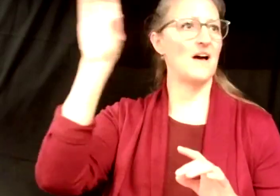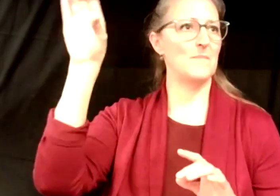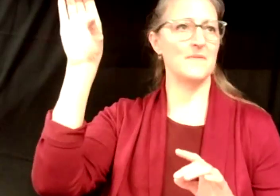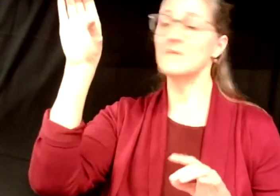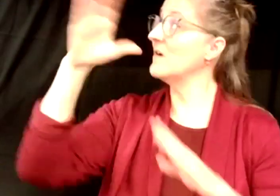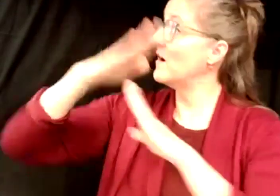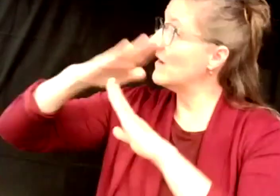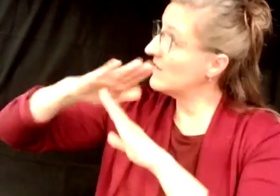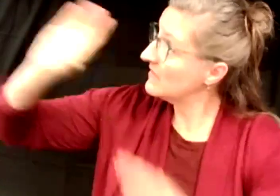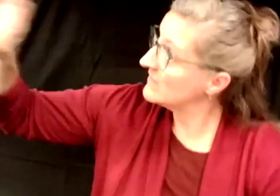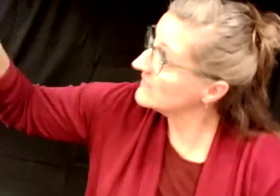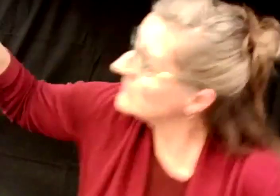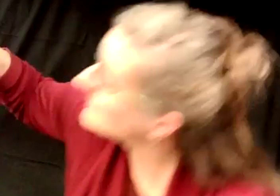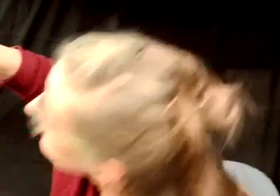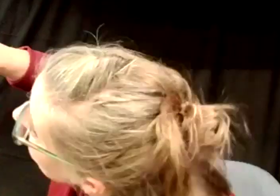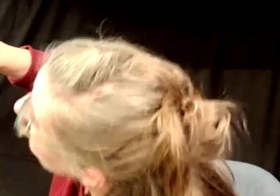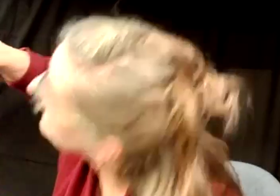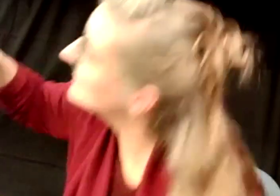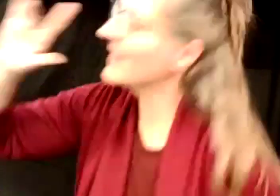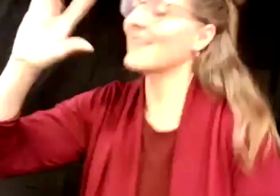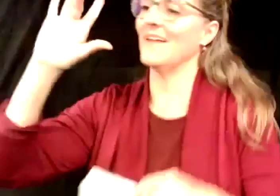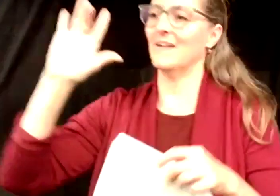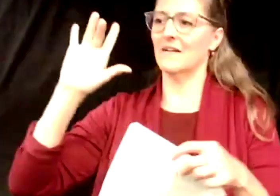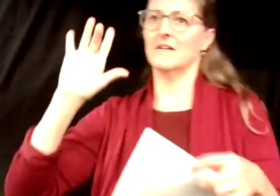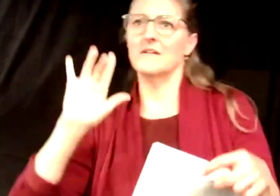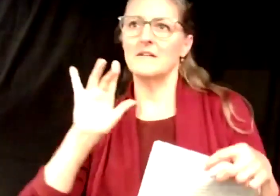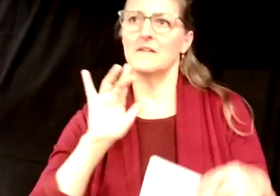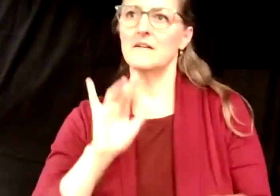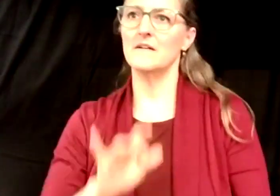hear me? On your video or unmute.